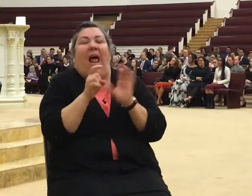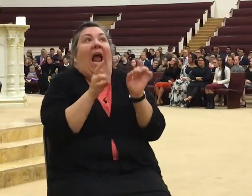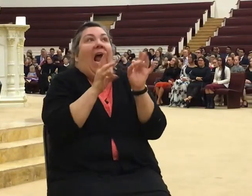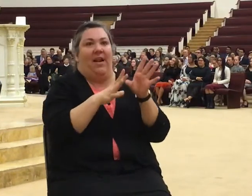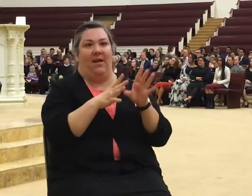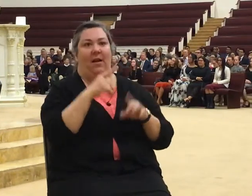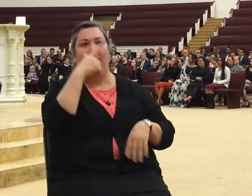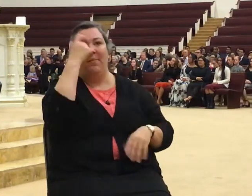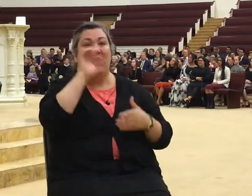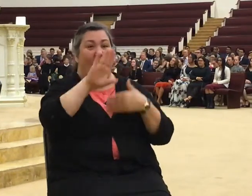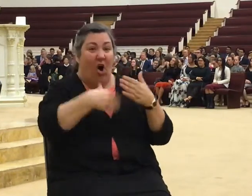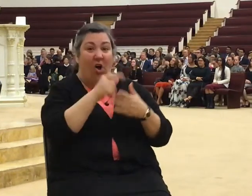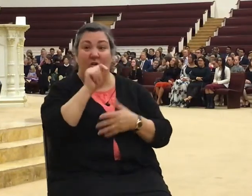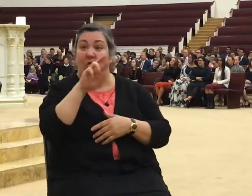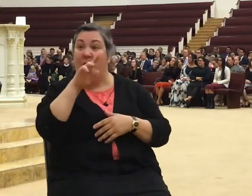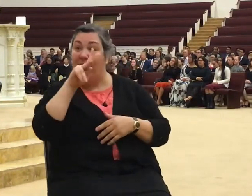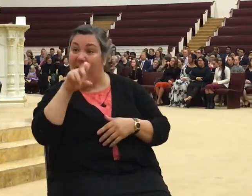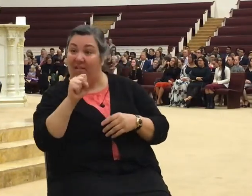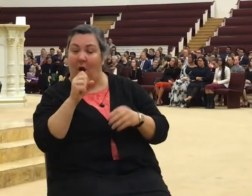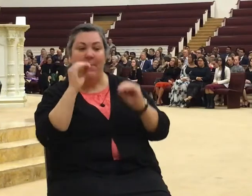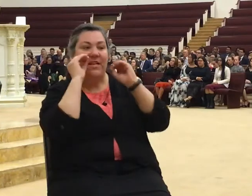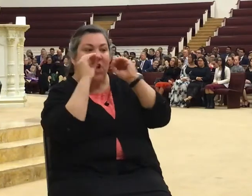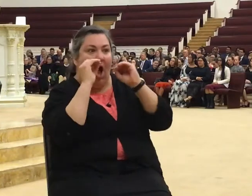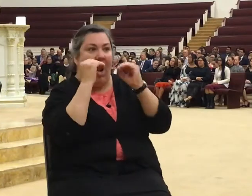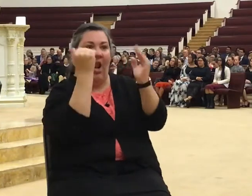Because all the tricks are being given away.